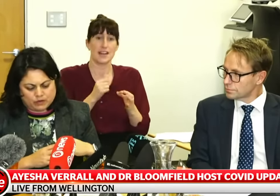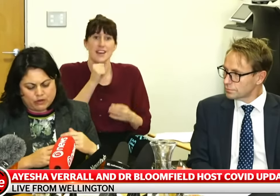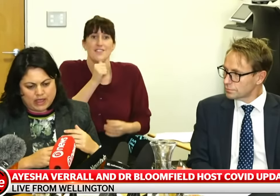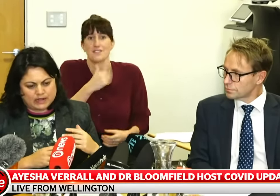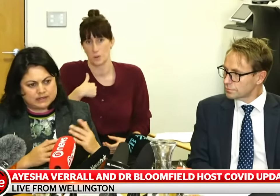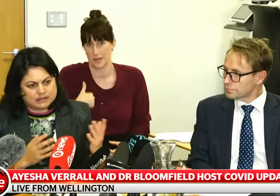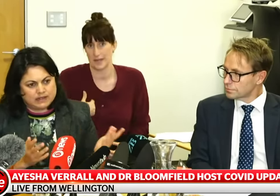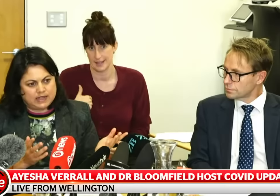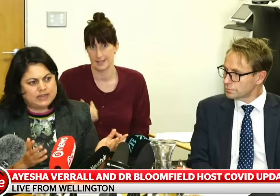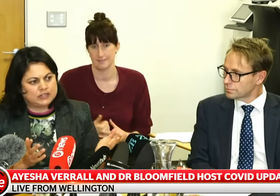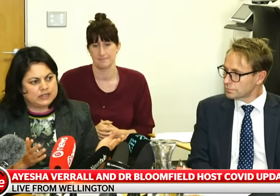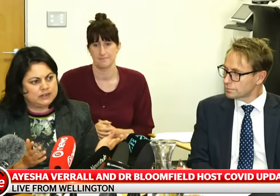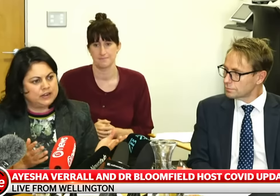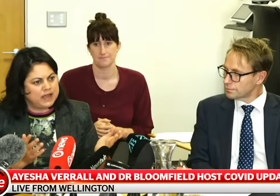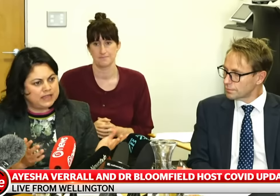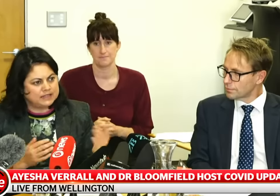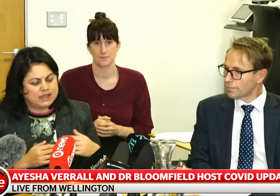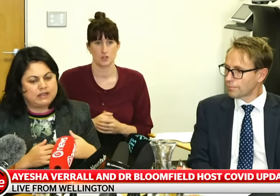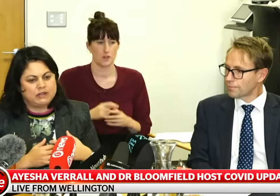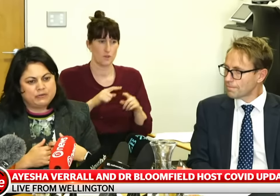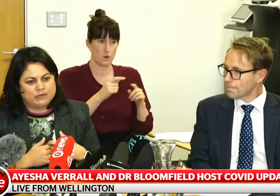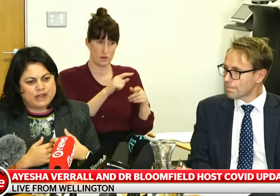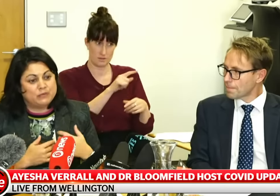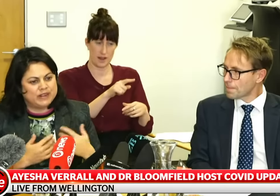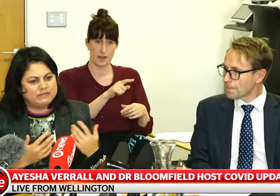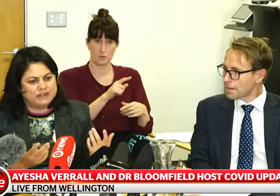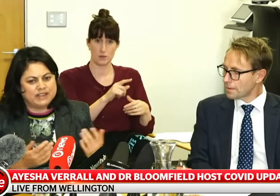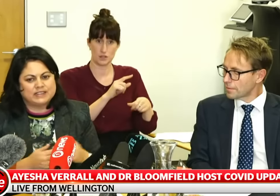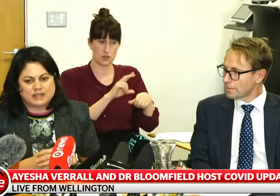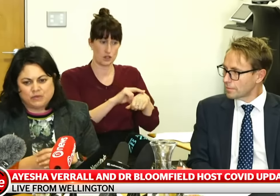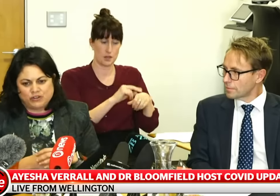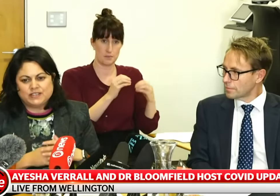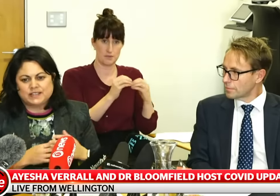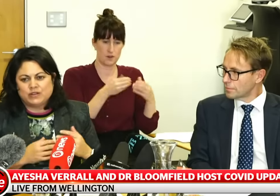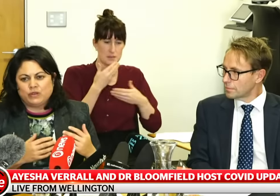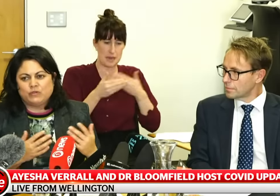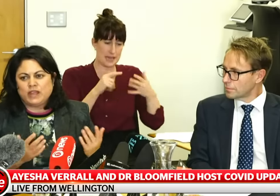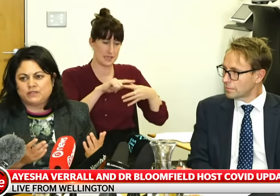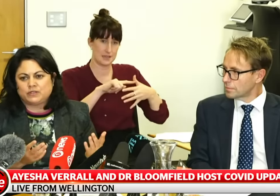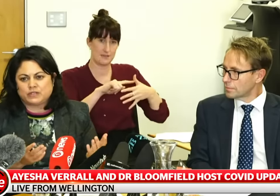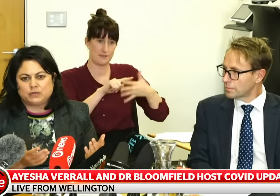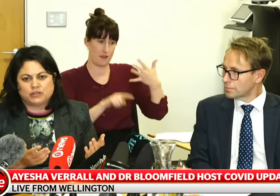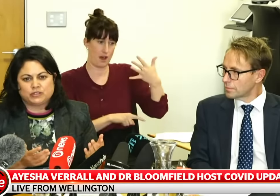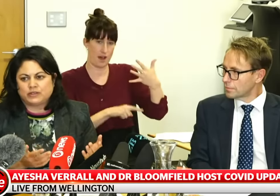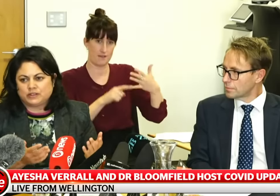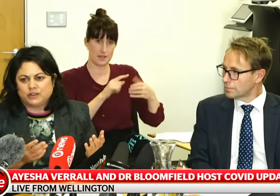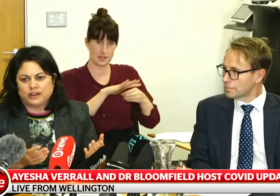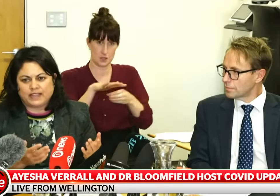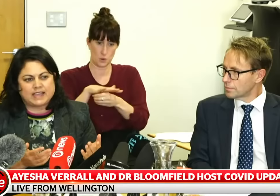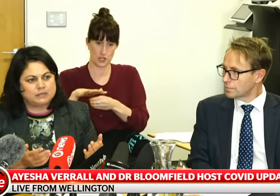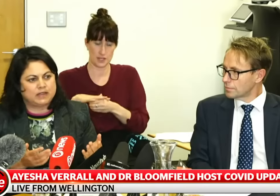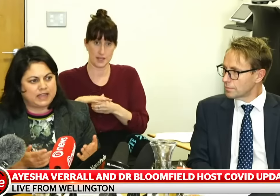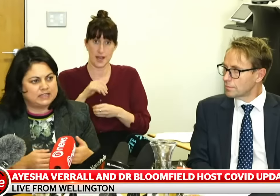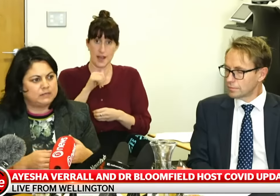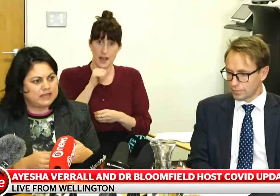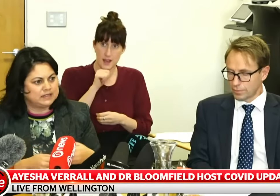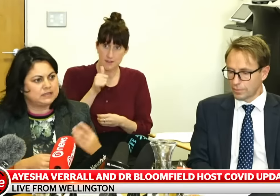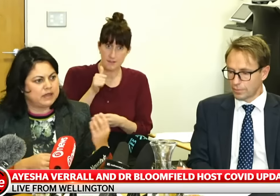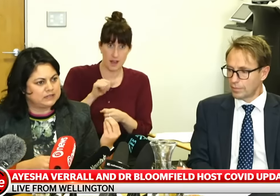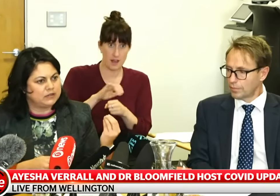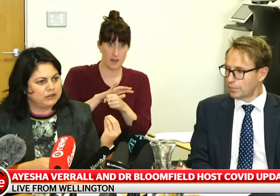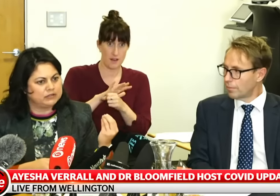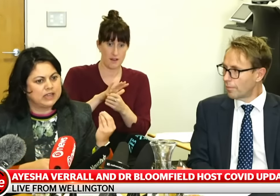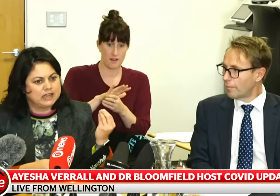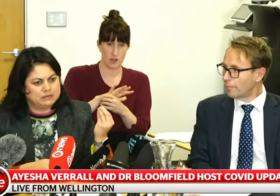and in each scenario, when a variant emerges, we will have to respond to it on a case-by-case